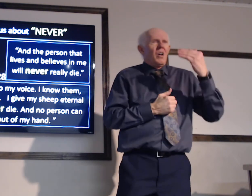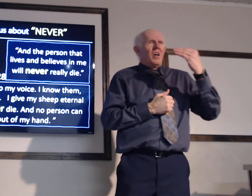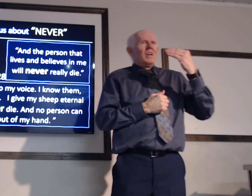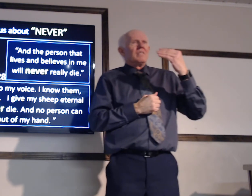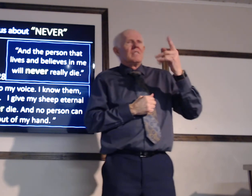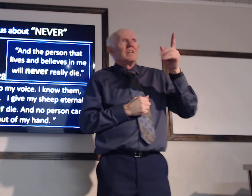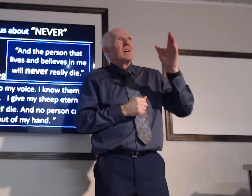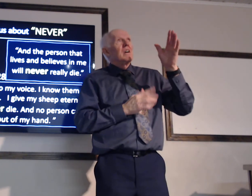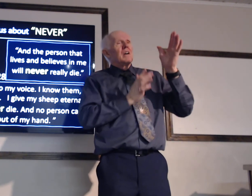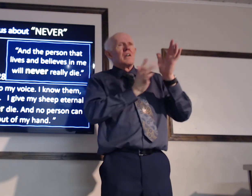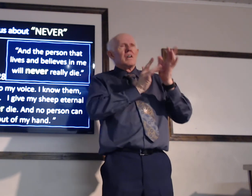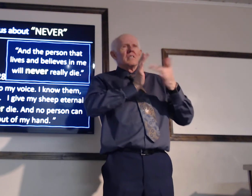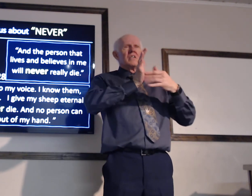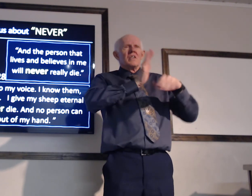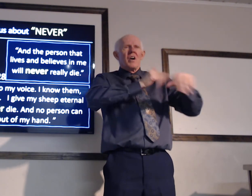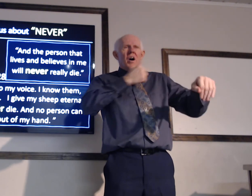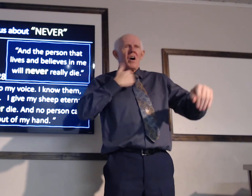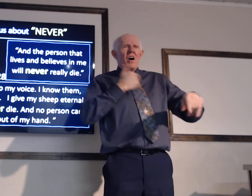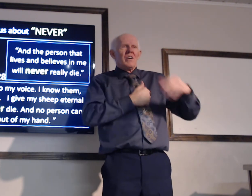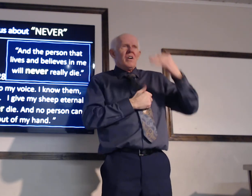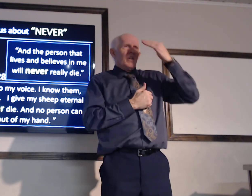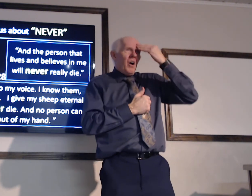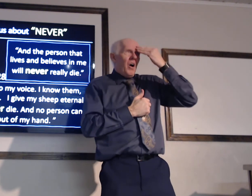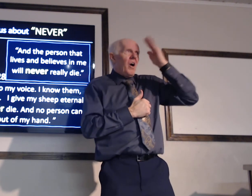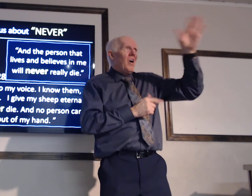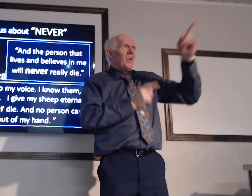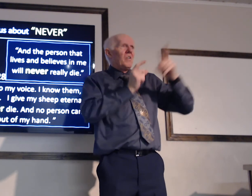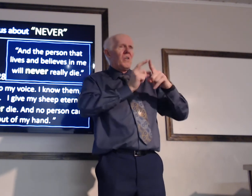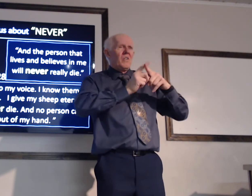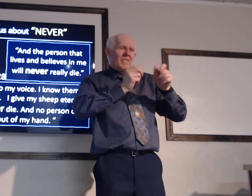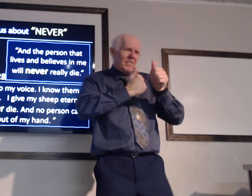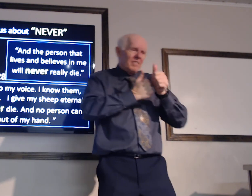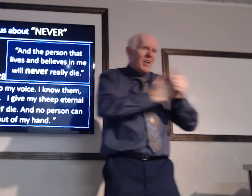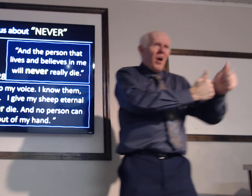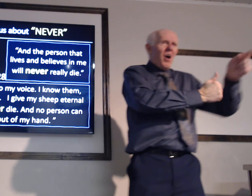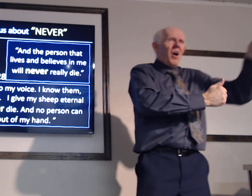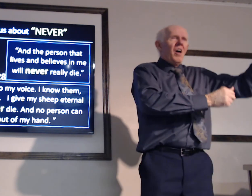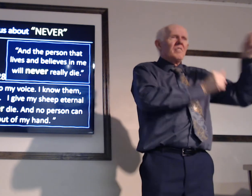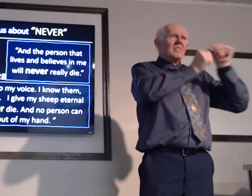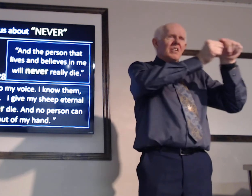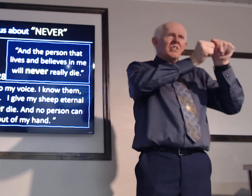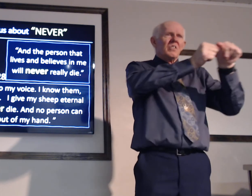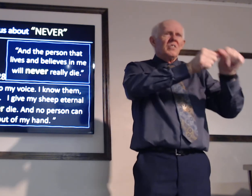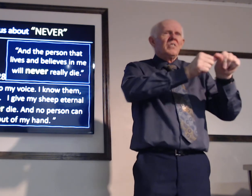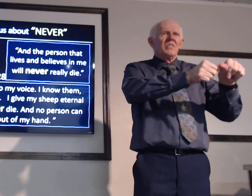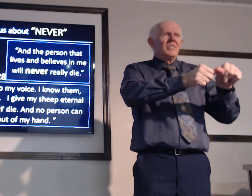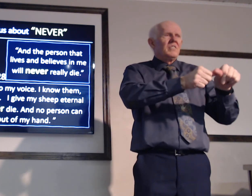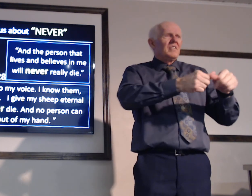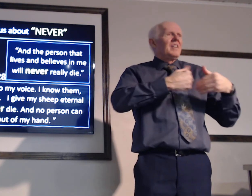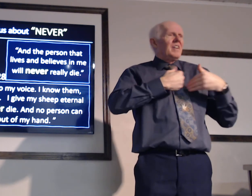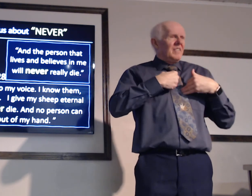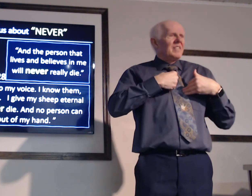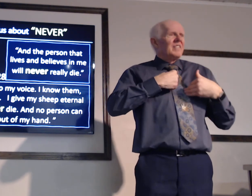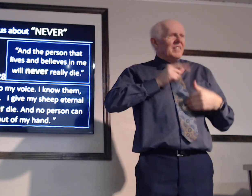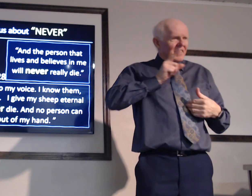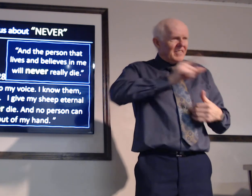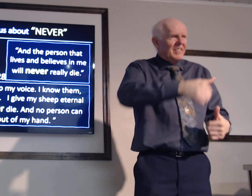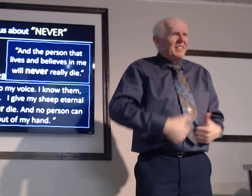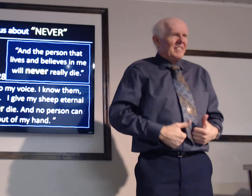know his shepherd. Jesus calls us, and he knows. We follow him. We continue